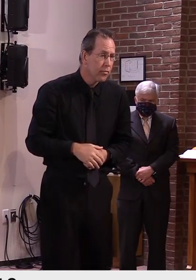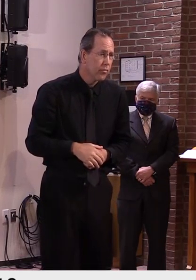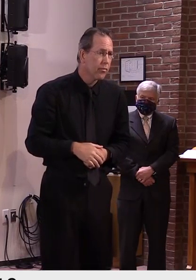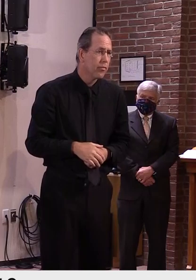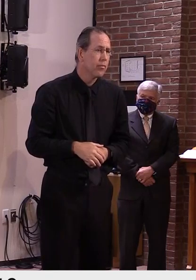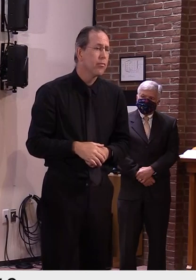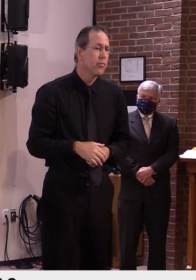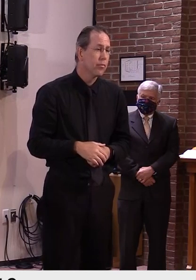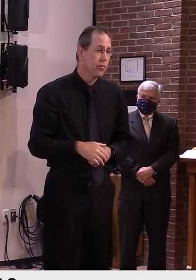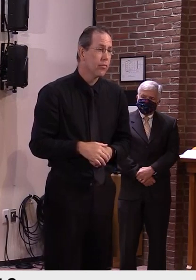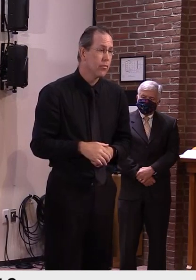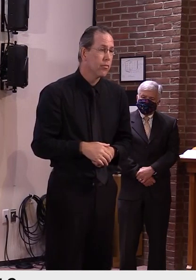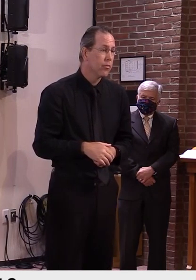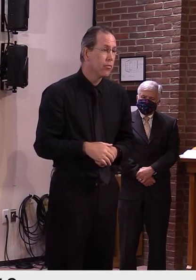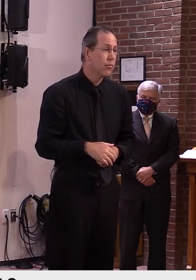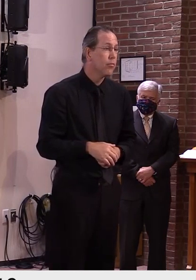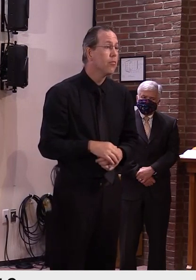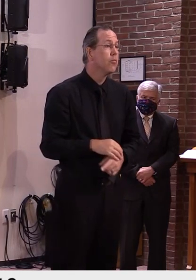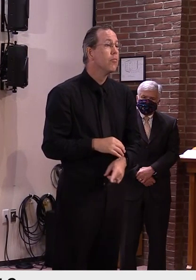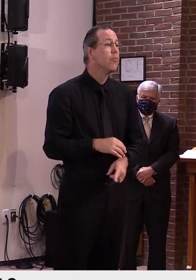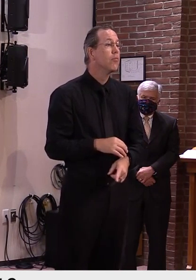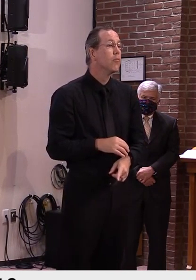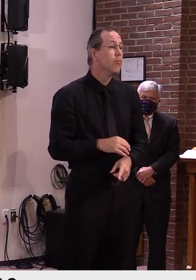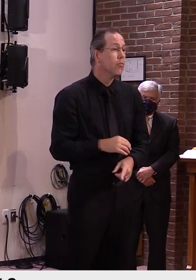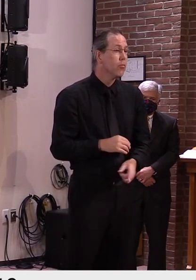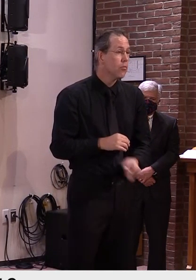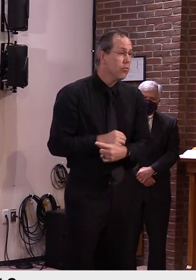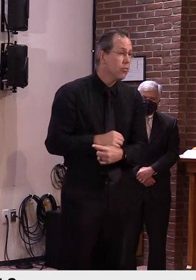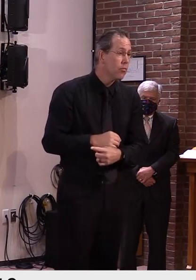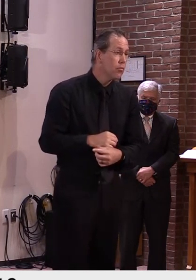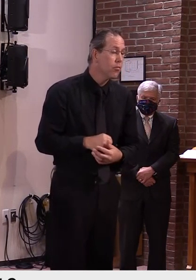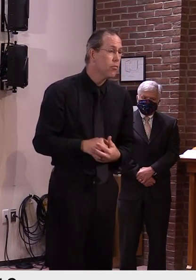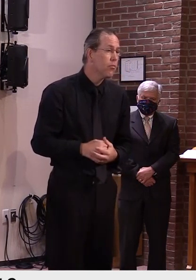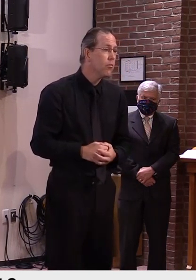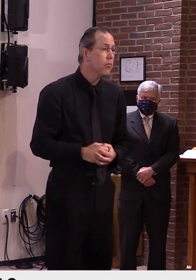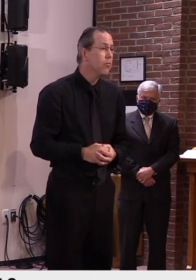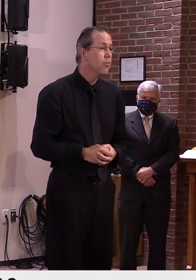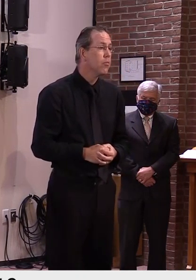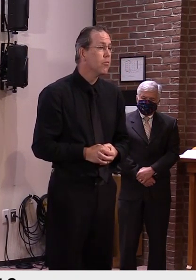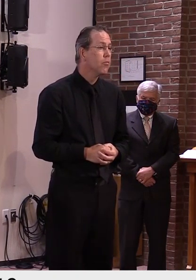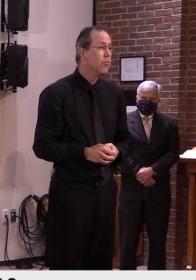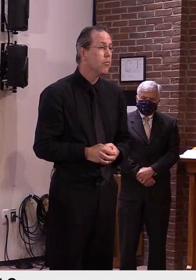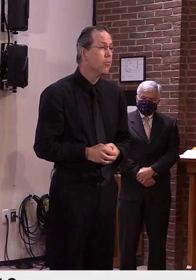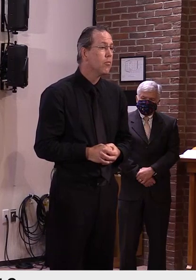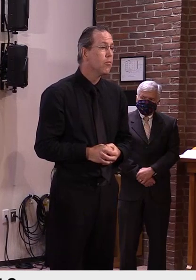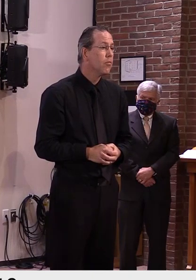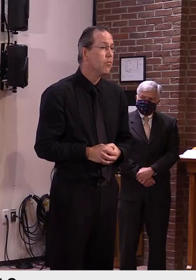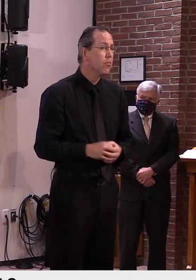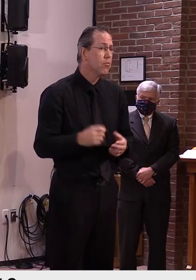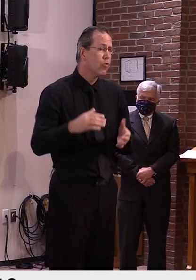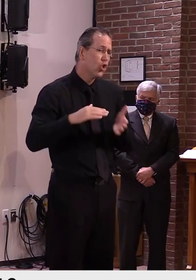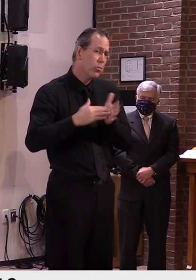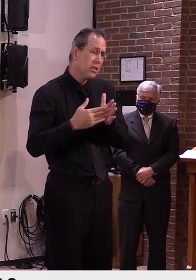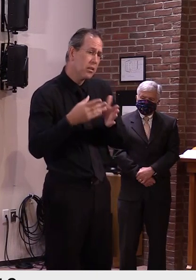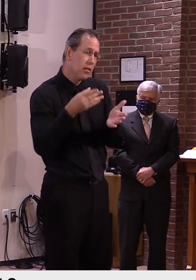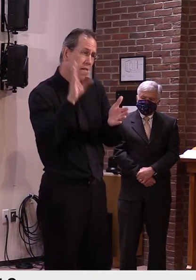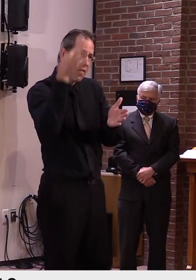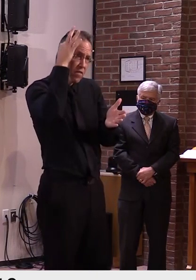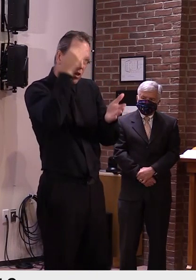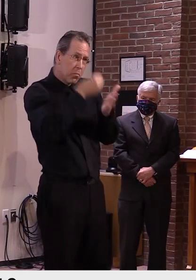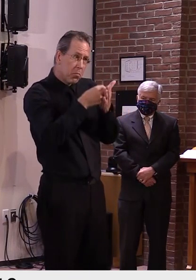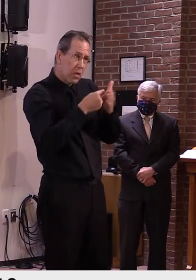Mike. So that money is going through, the money is going to the landlords. It's not going to necessarily the tenants who are